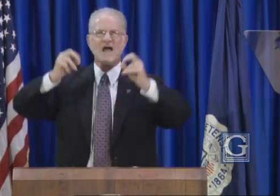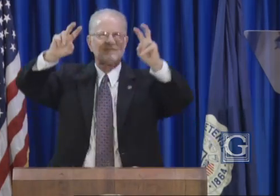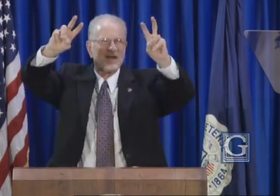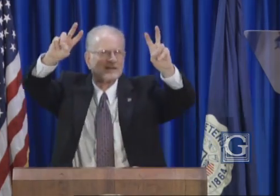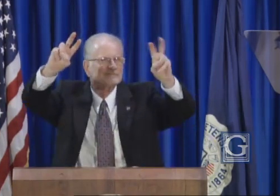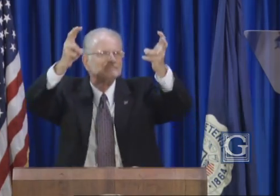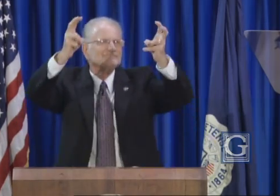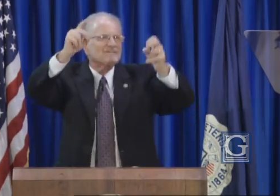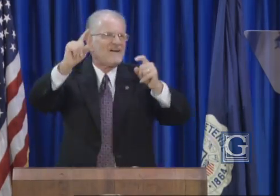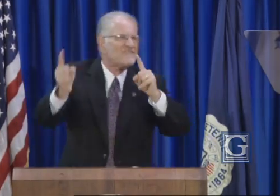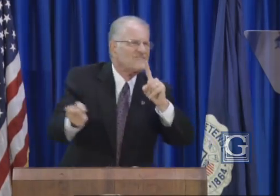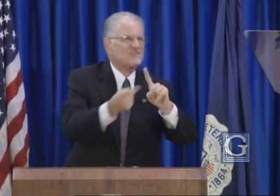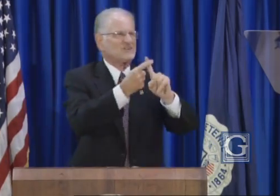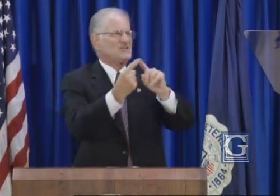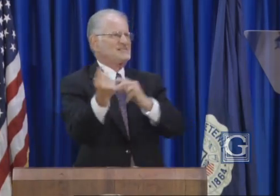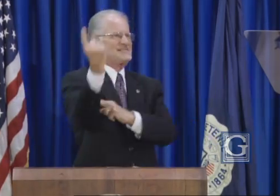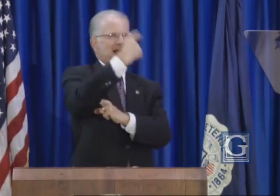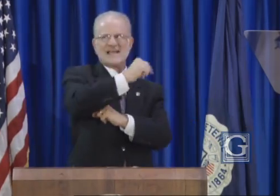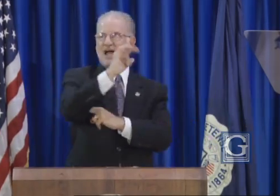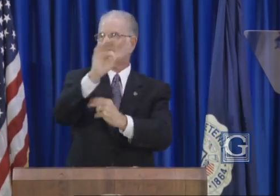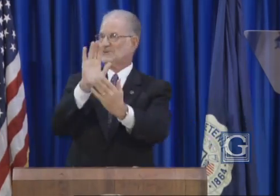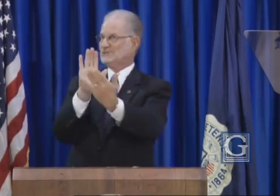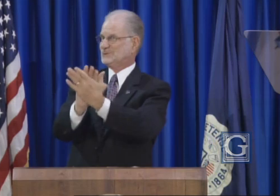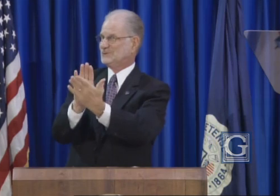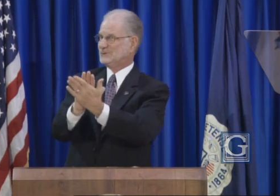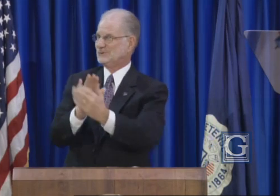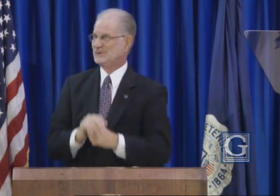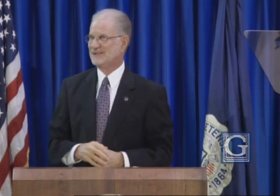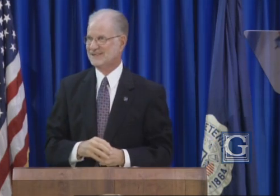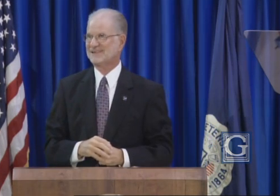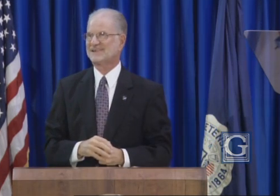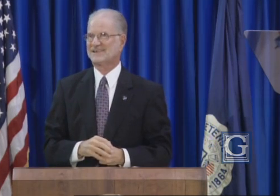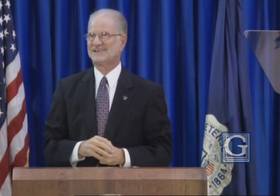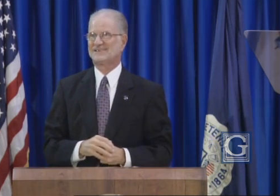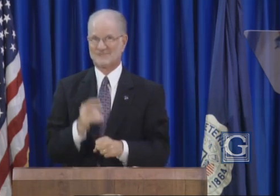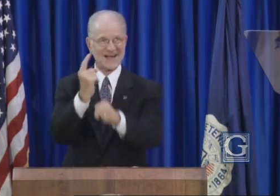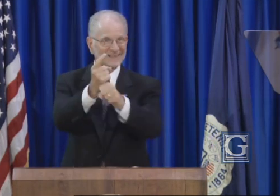We all still enjoy the excitement of the first day of school.